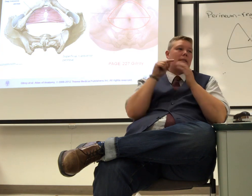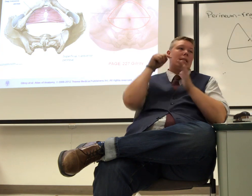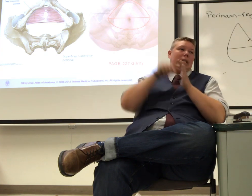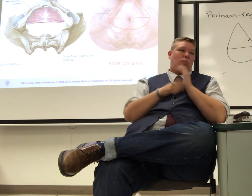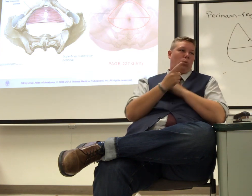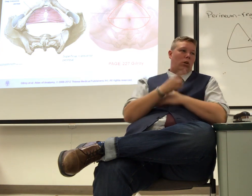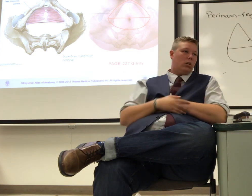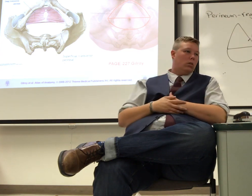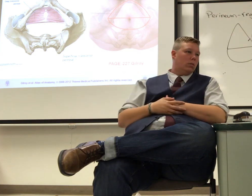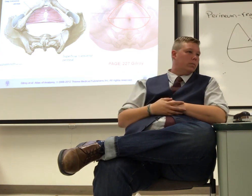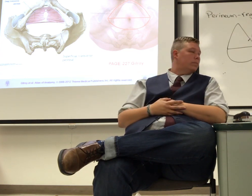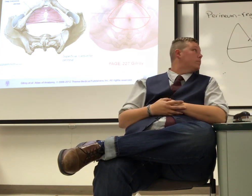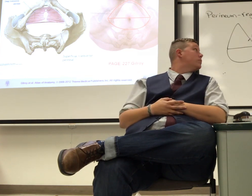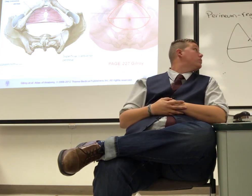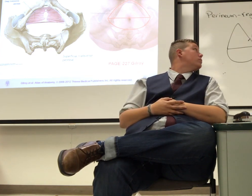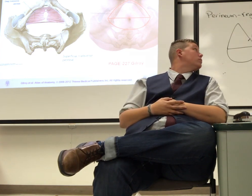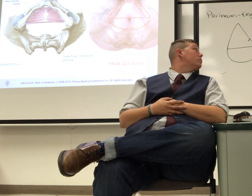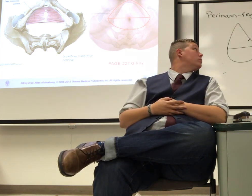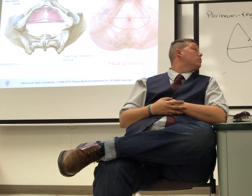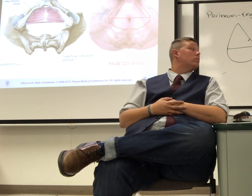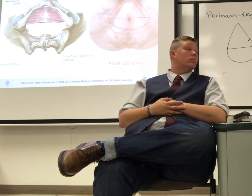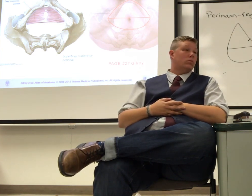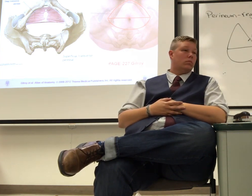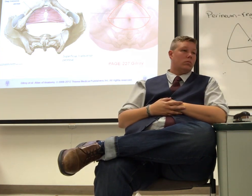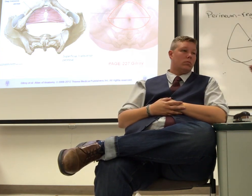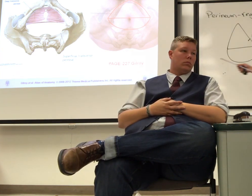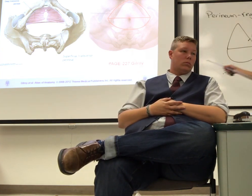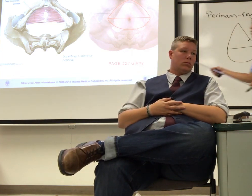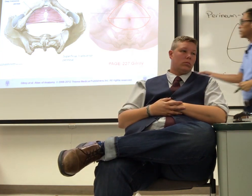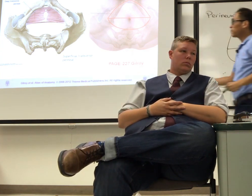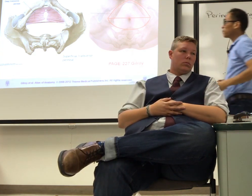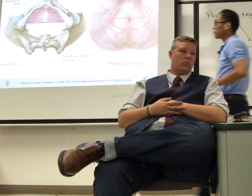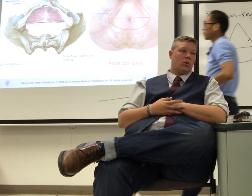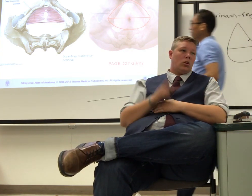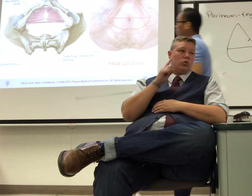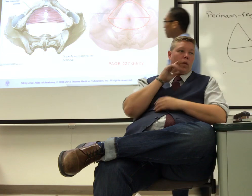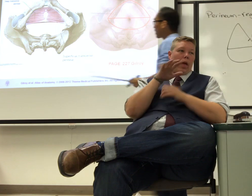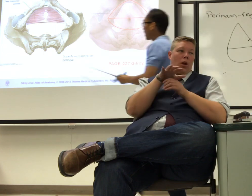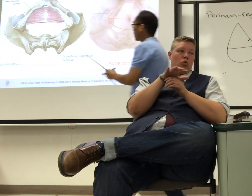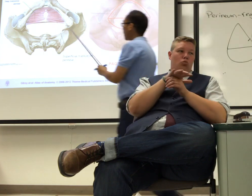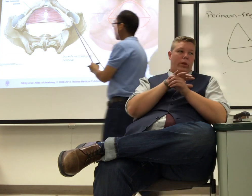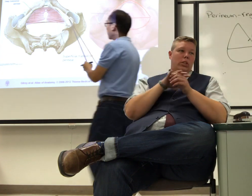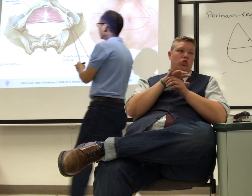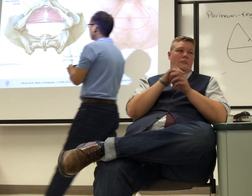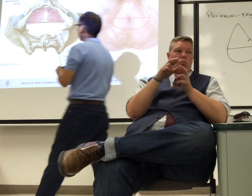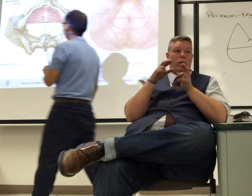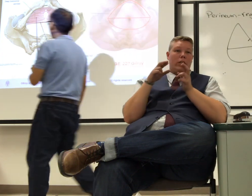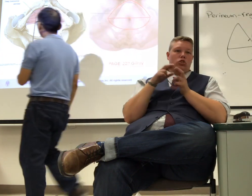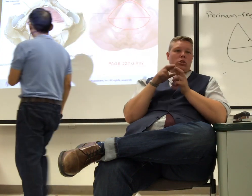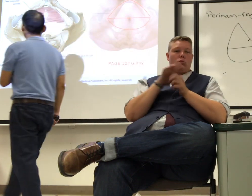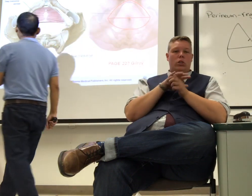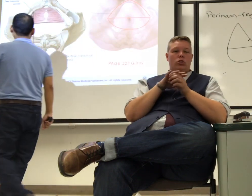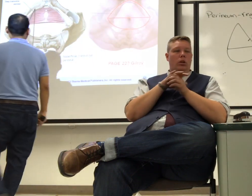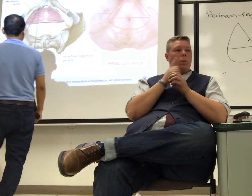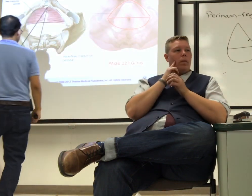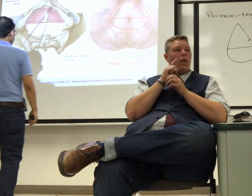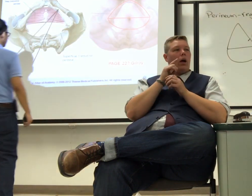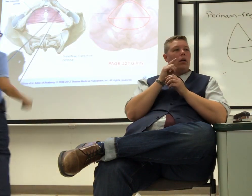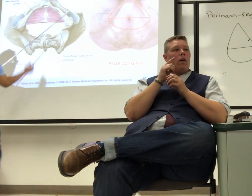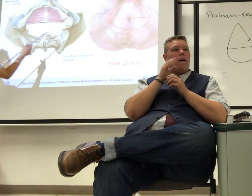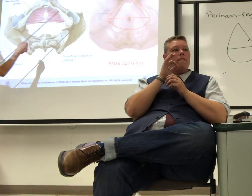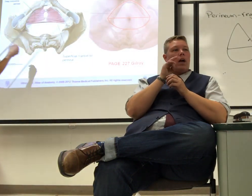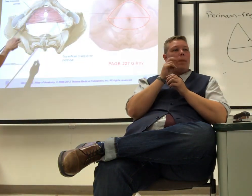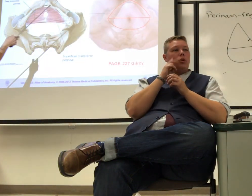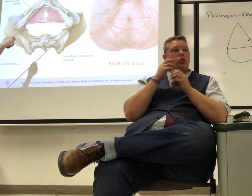Superficial transverse perineal. Well, I'll point them out in the picture. So this region, the one that kind of like, the fibers run